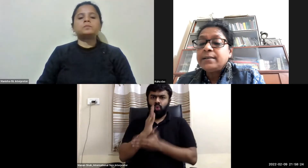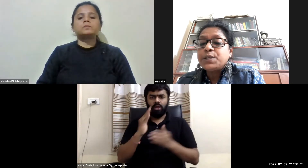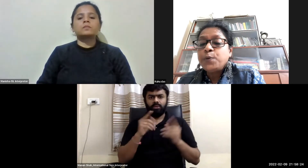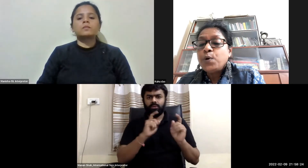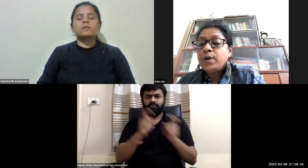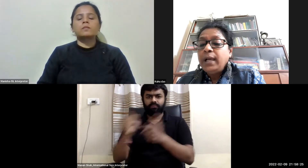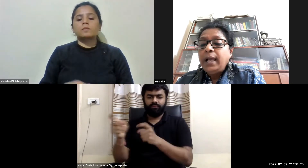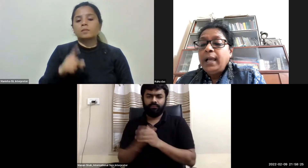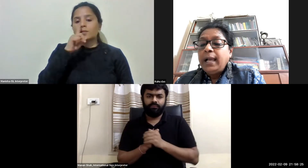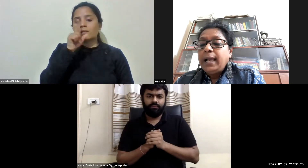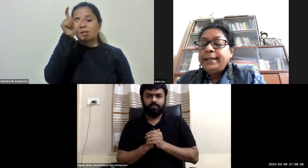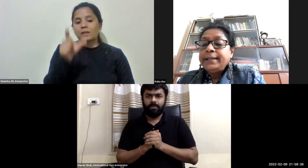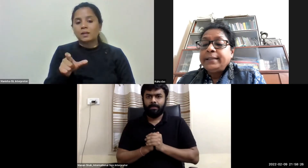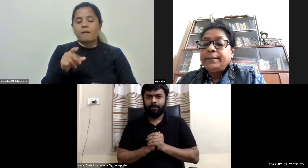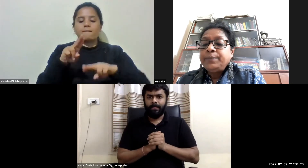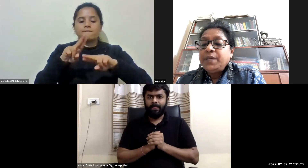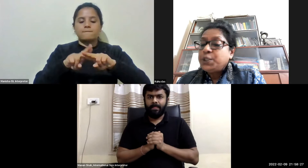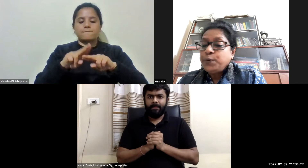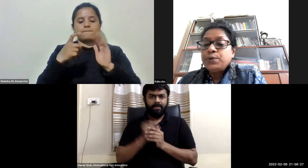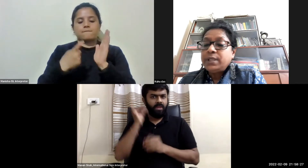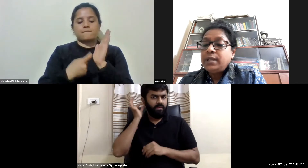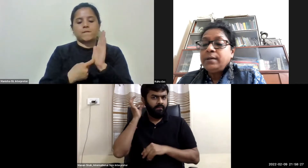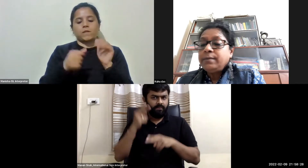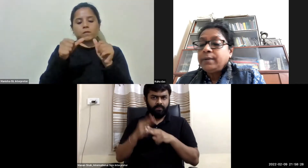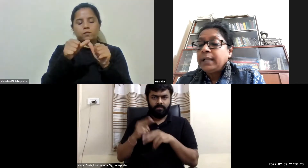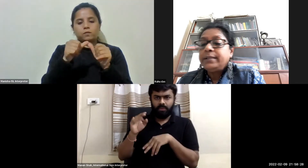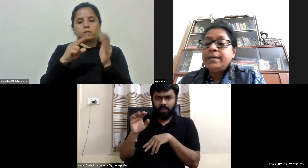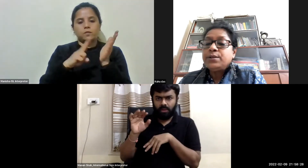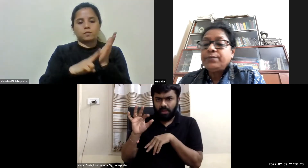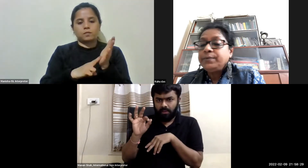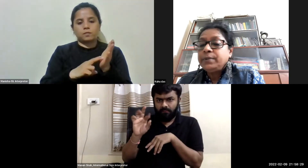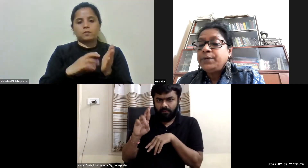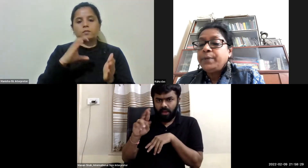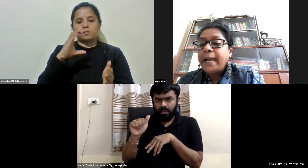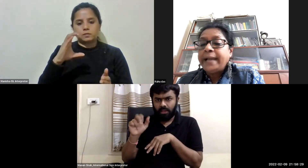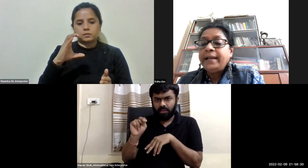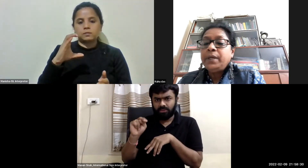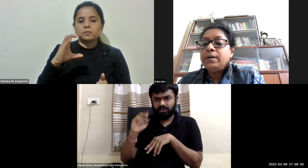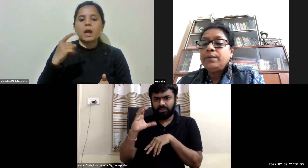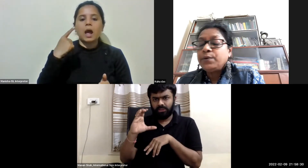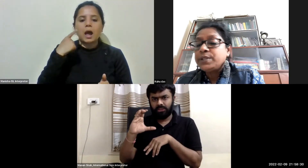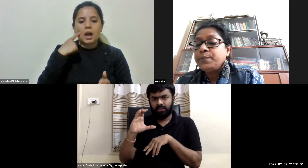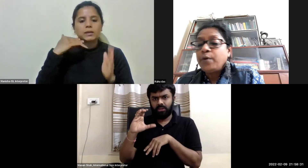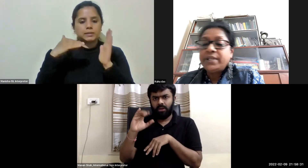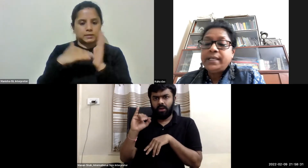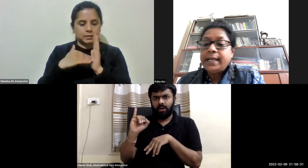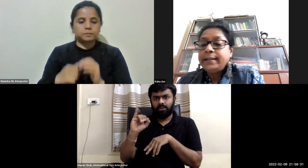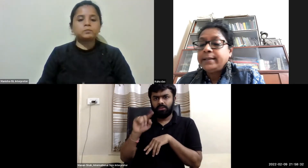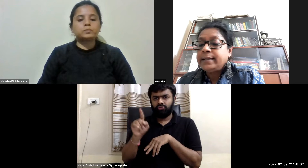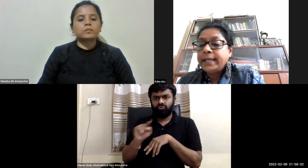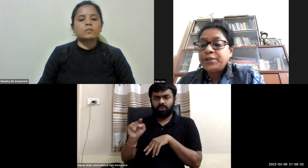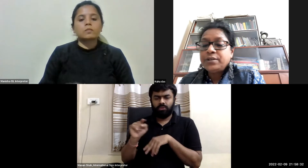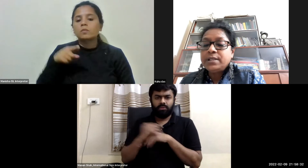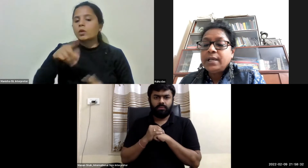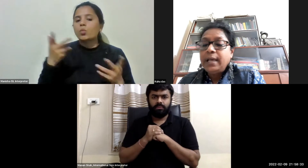Francisca spoke, and he spoke other things of during pandemic, what was the poverty and